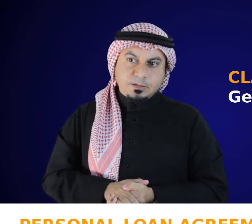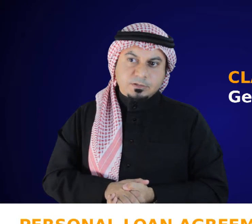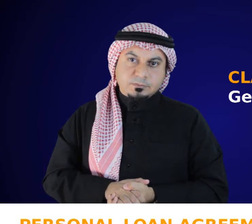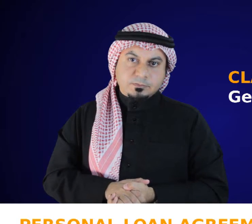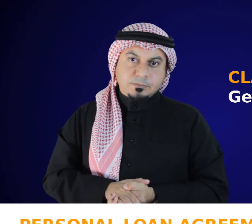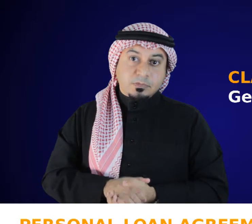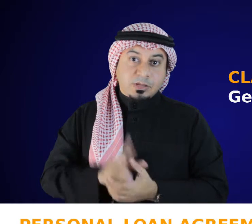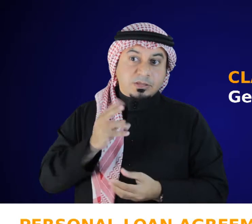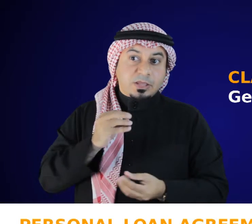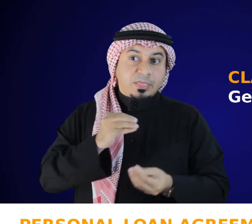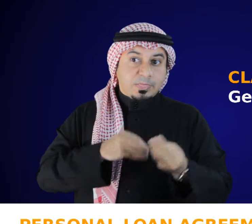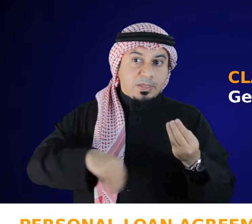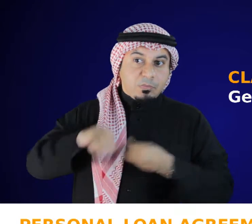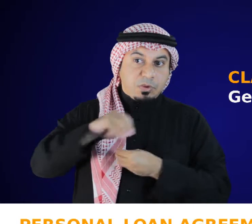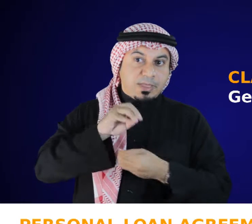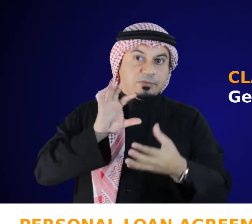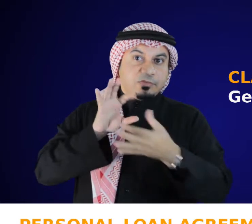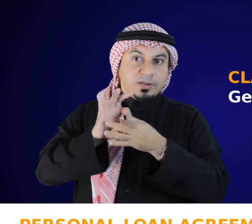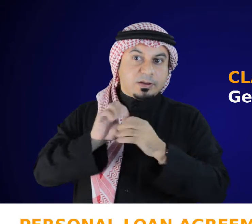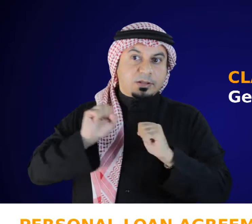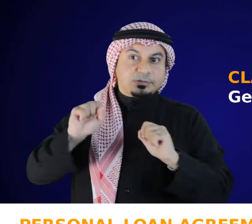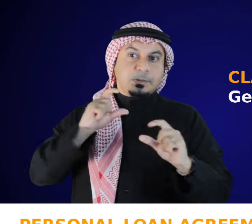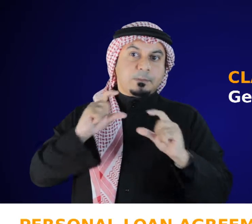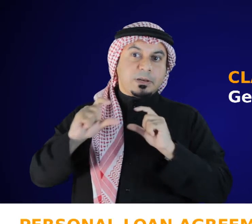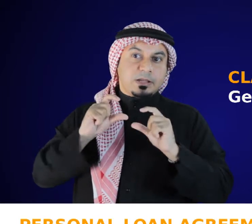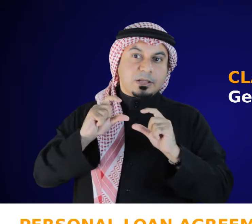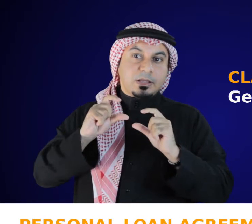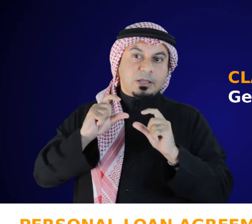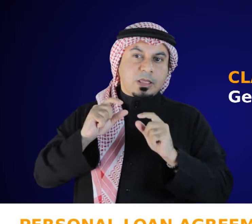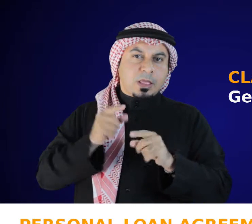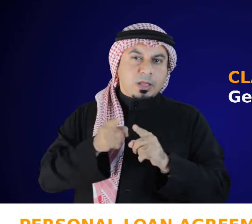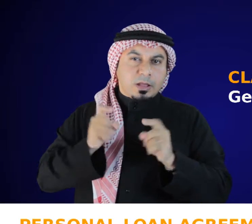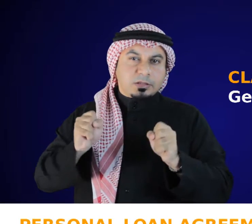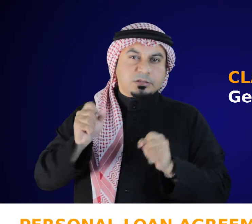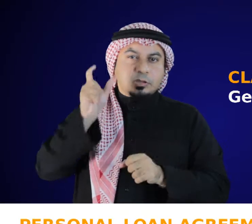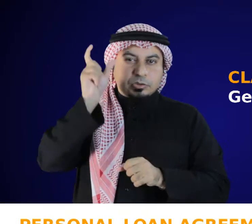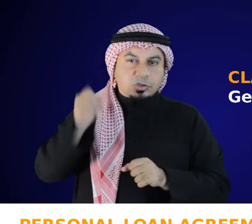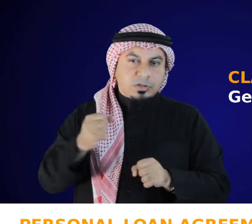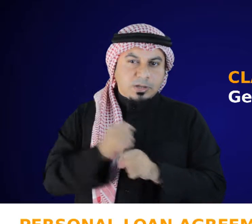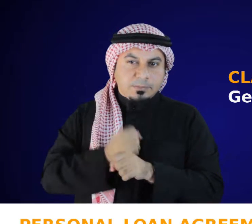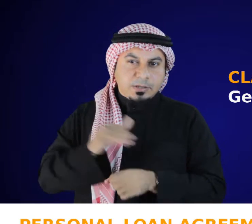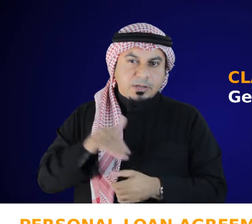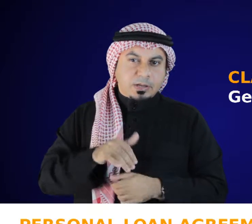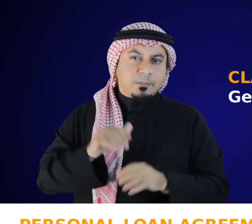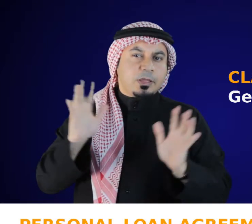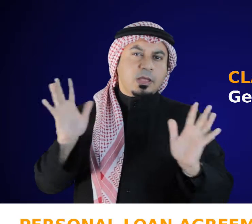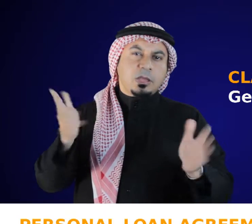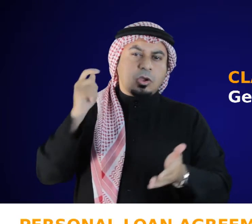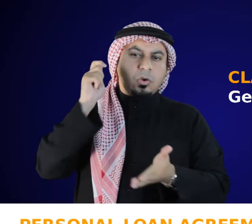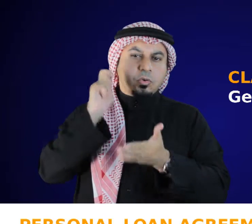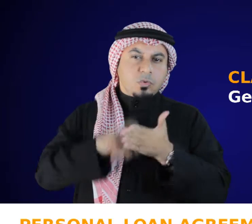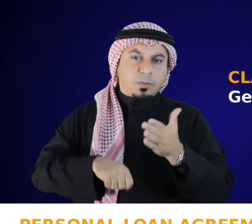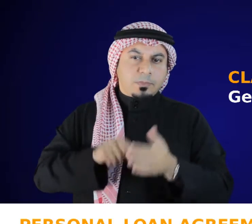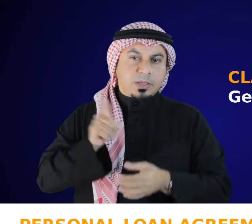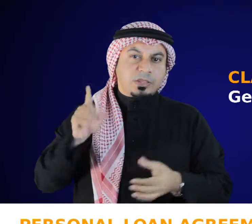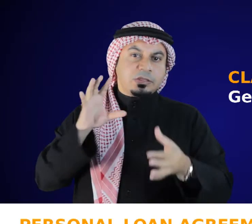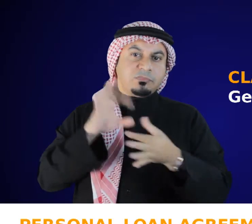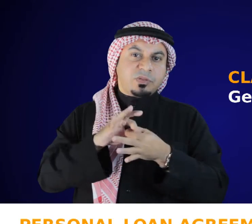The amicable compensation for the bank in case the customer breaches any of the provisions of this agreement to be estimated by